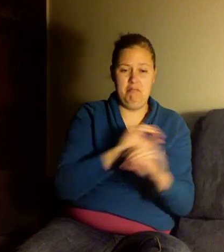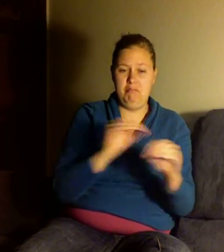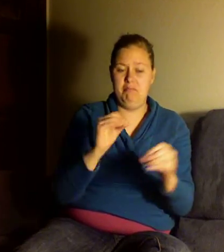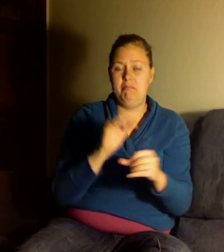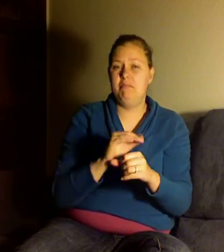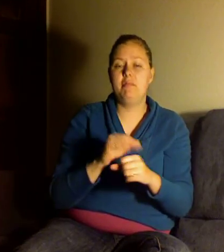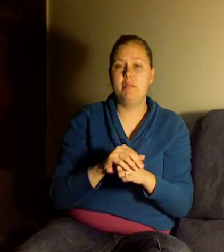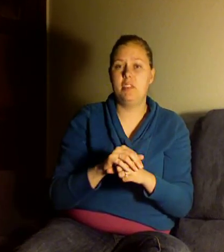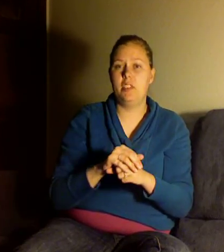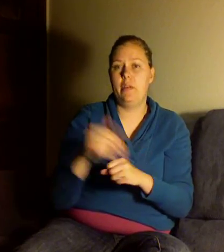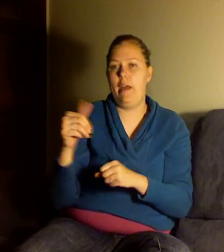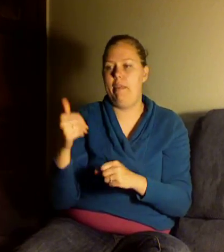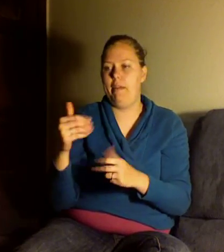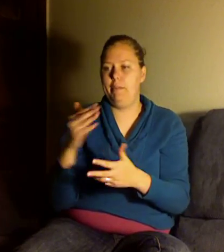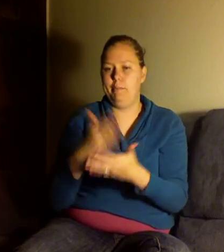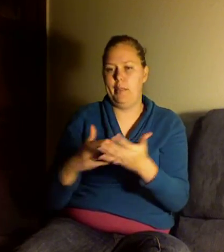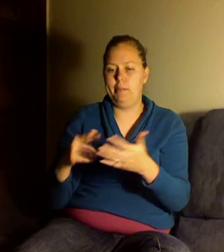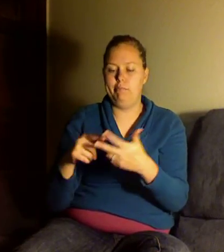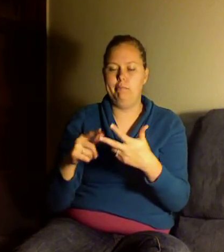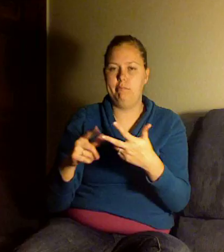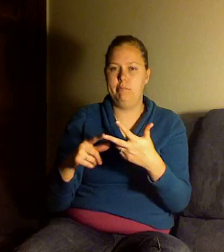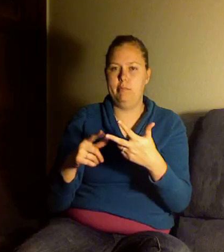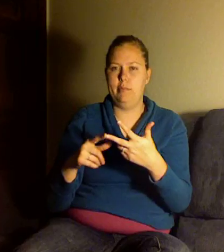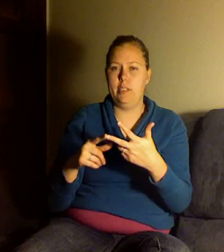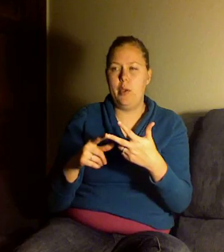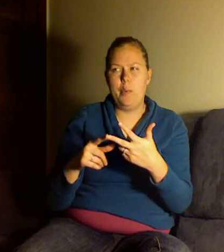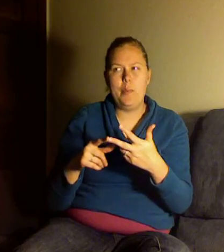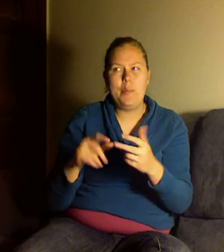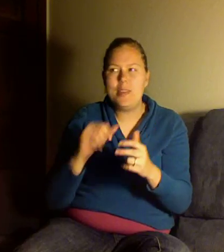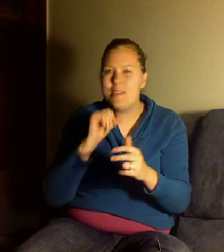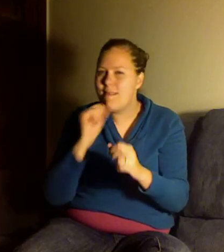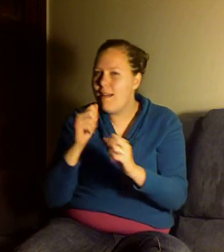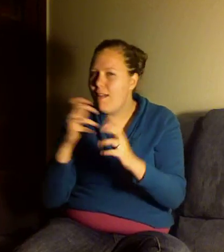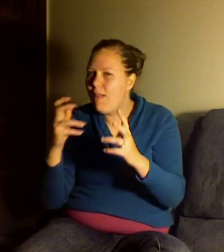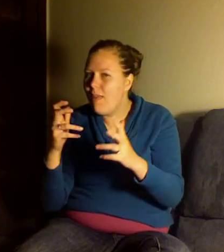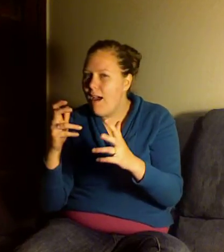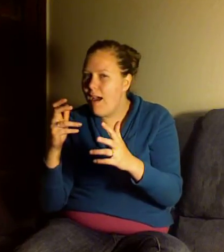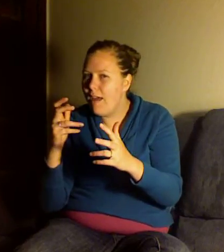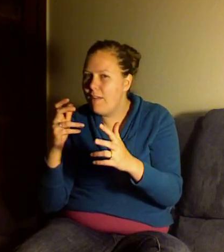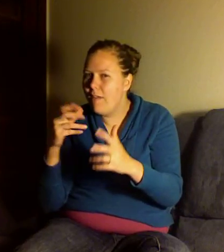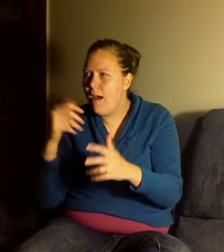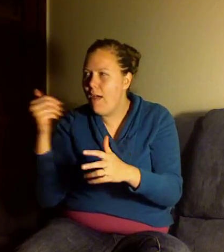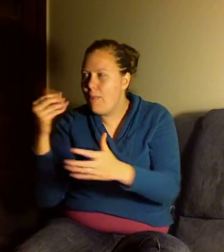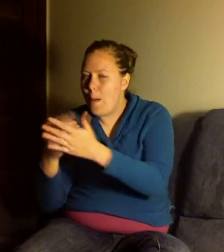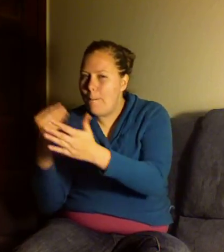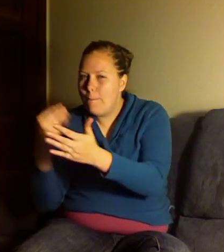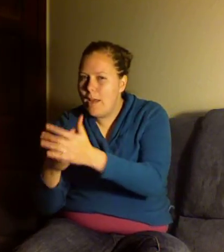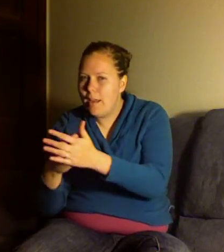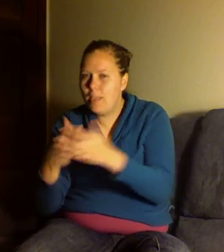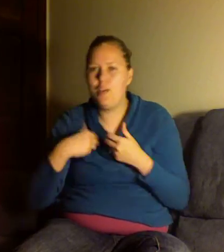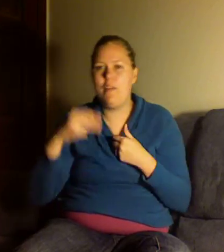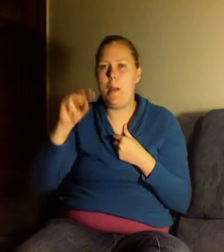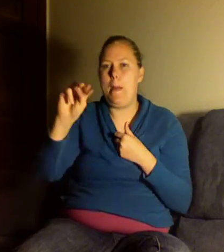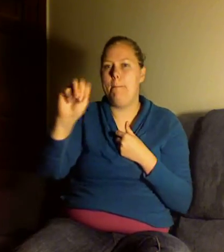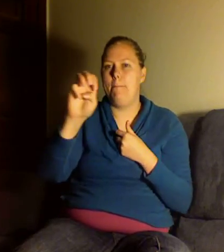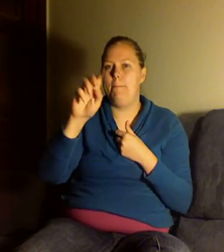the budget. But as we'll see, there won't really be a lot of other parts to the budget, because you also have Medicare also growing, and actually Medicare